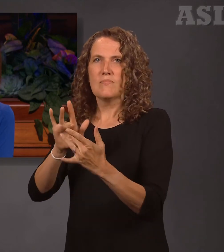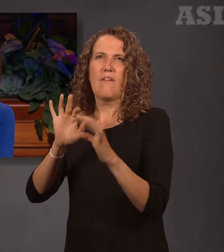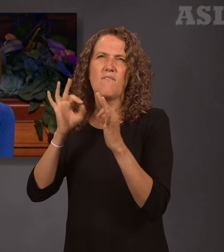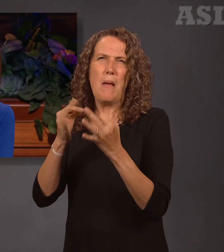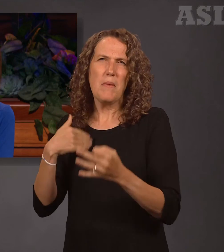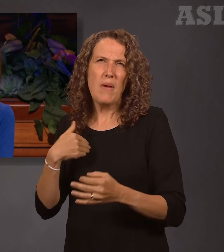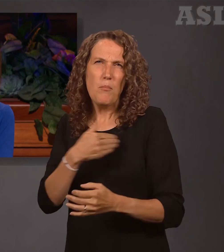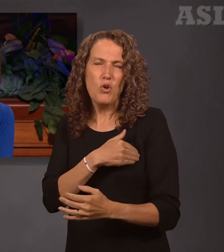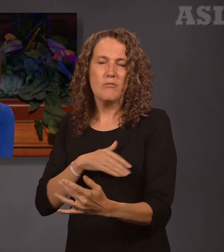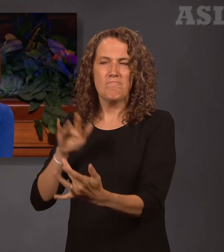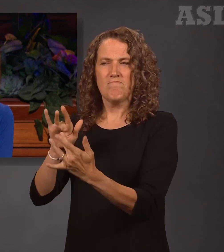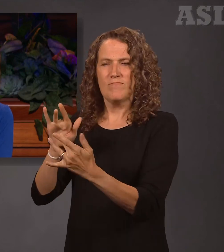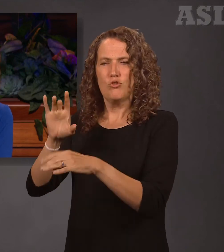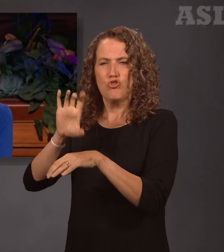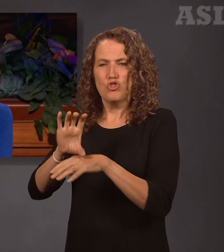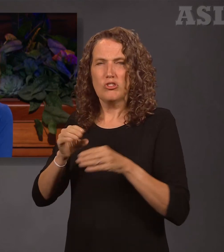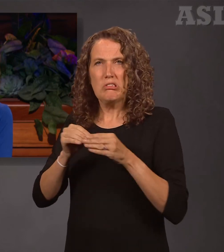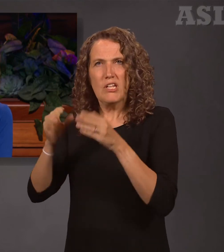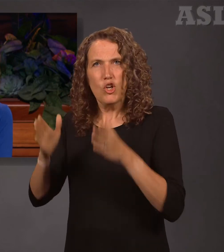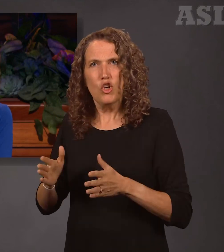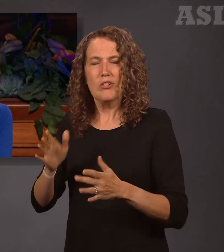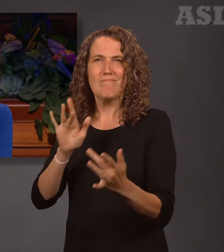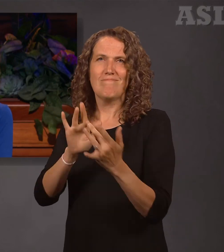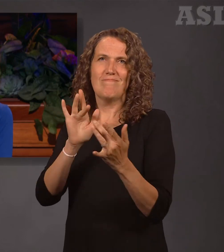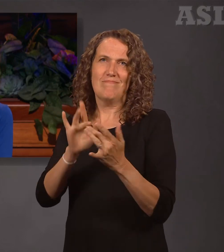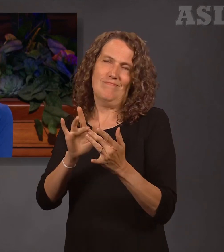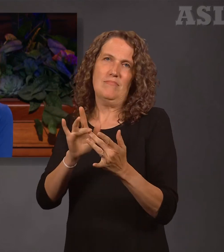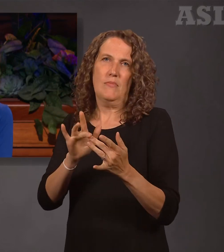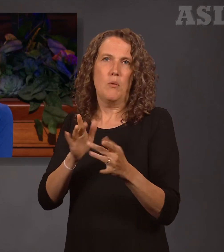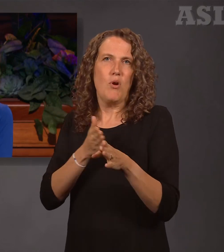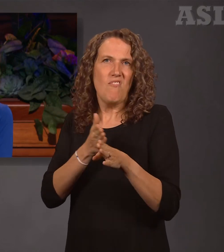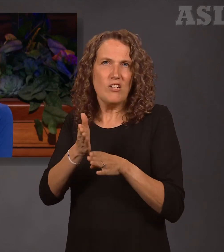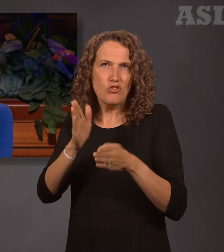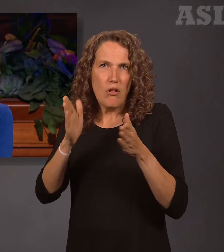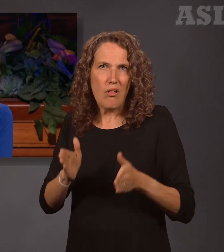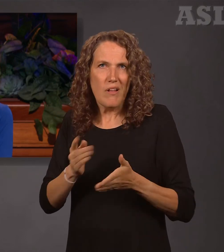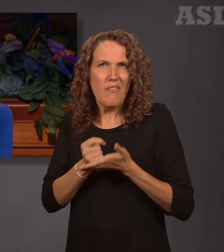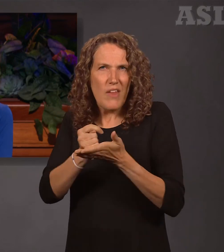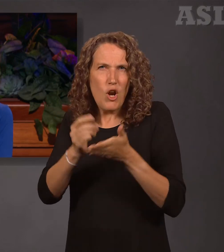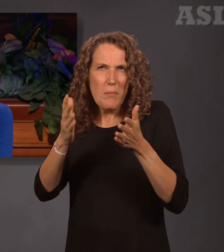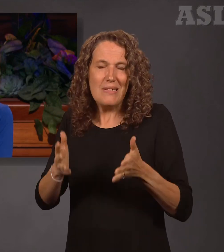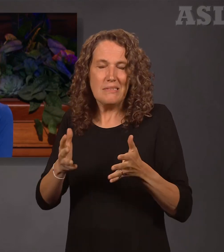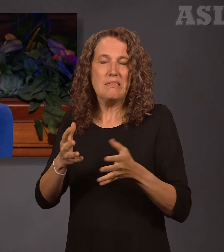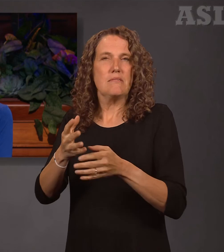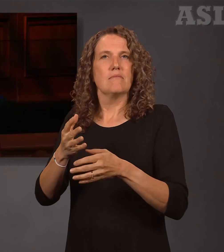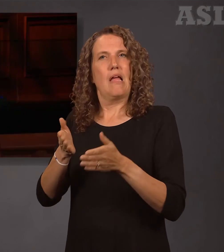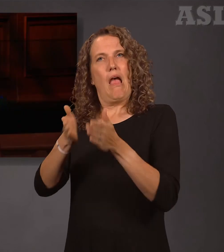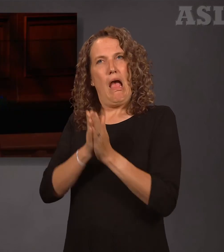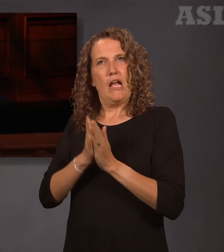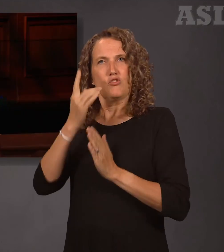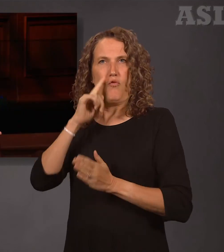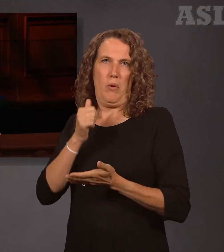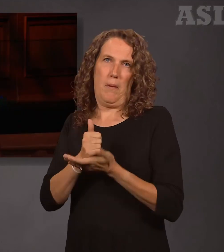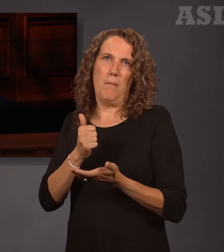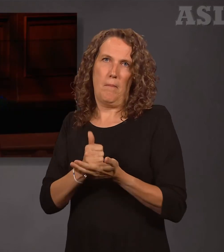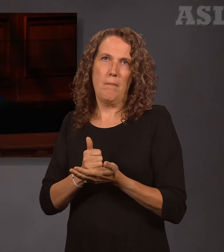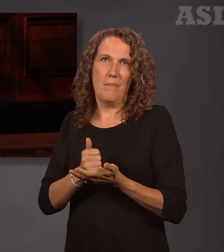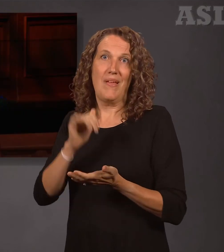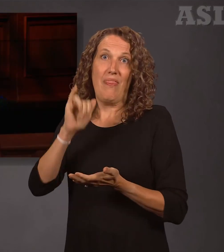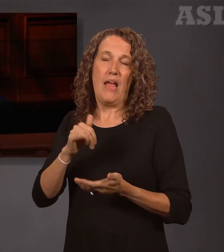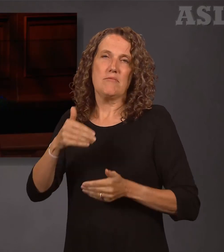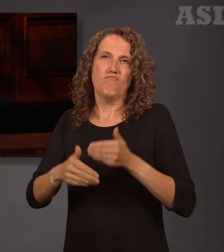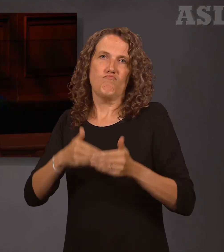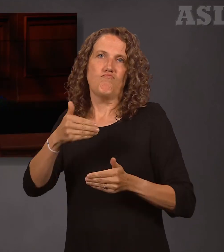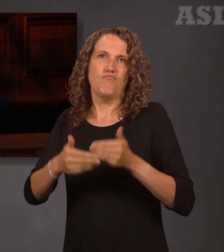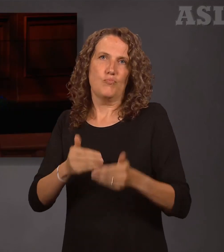a church leader a professional this can be a first step to Hope third